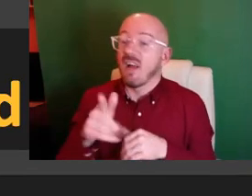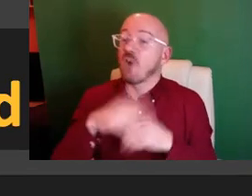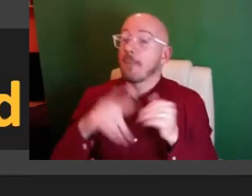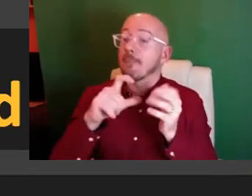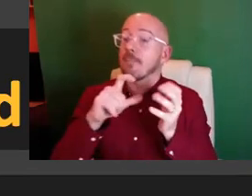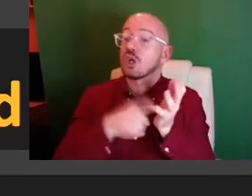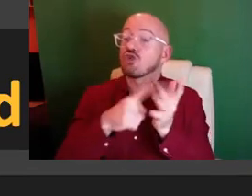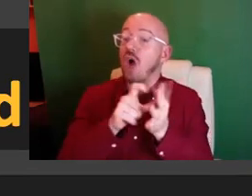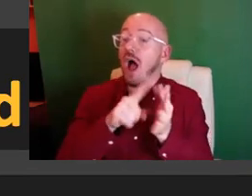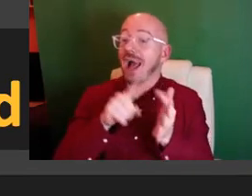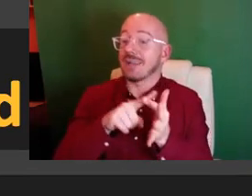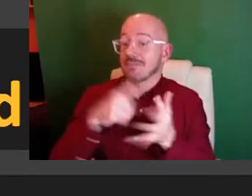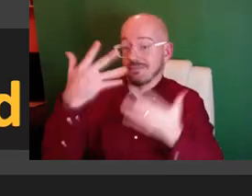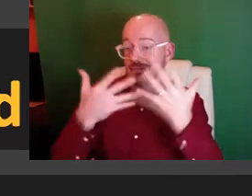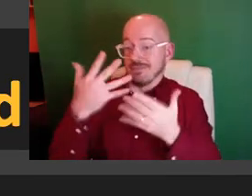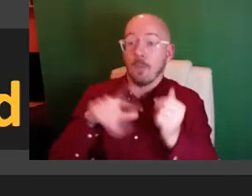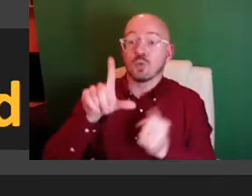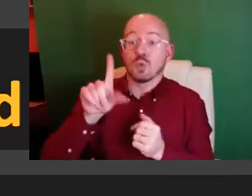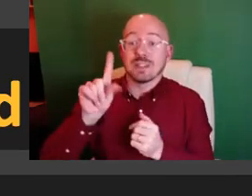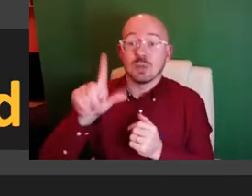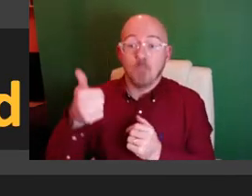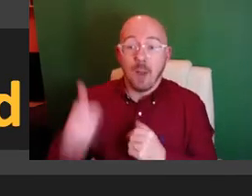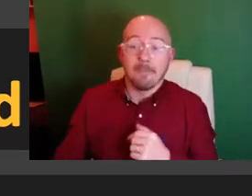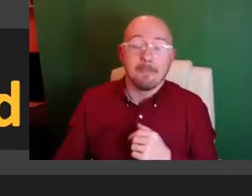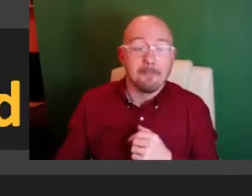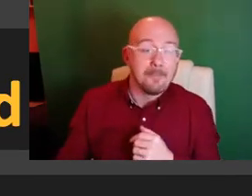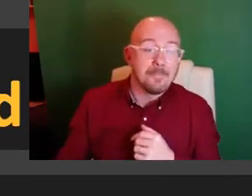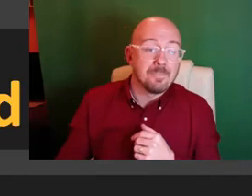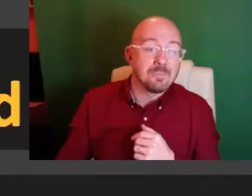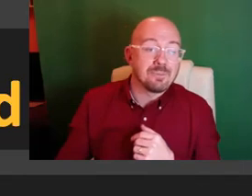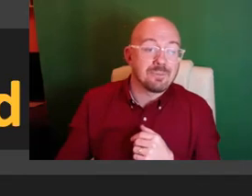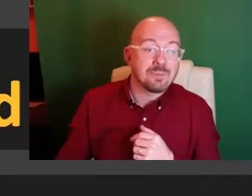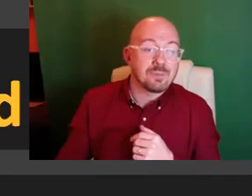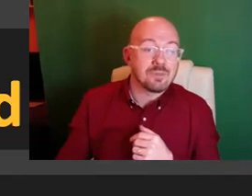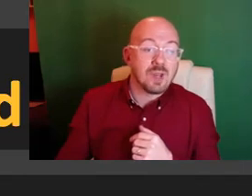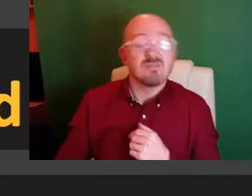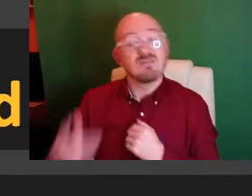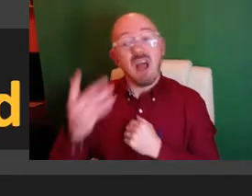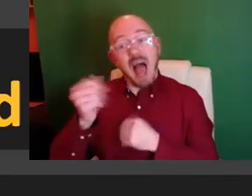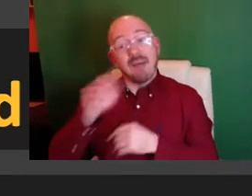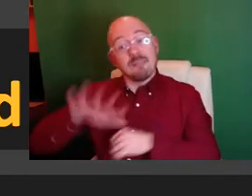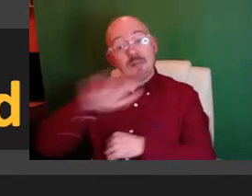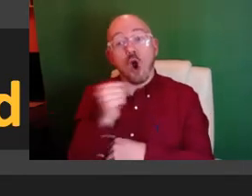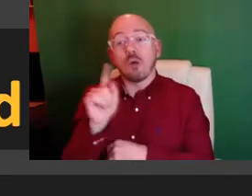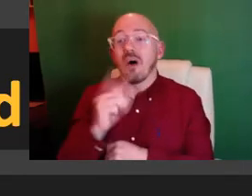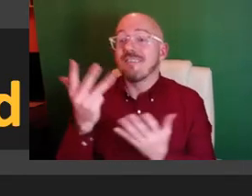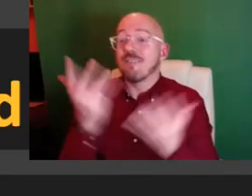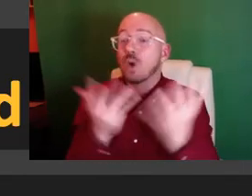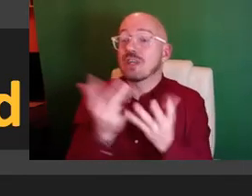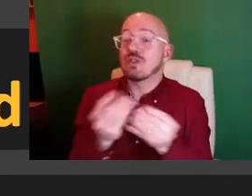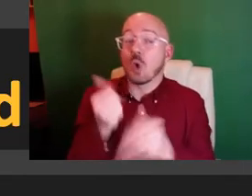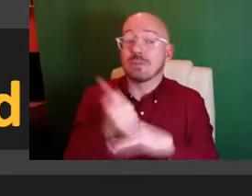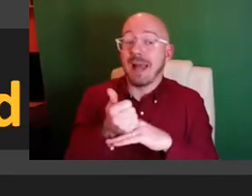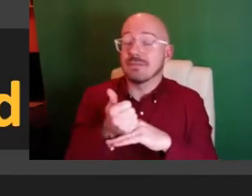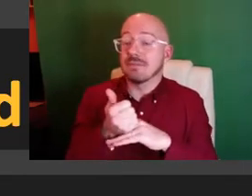trained, 27% are in training, and 5% are untrained. And this is according to the CRIDE report from 2021.